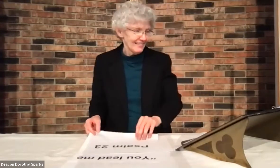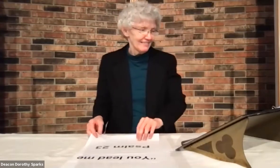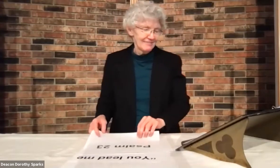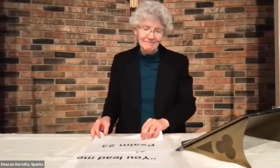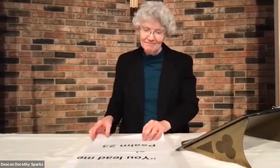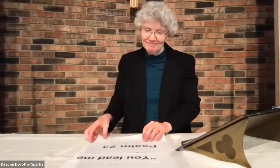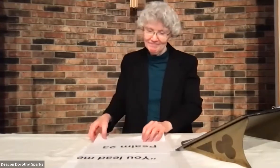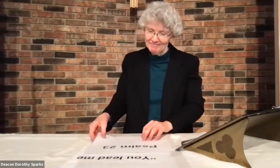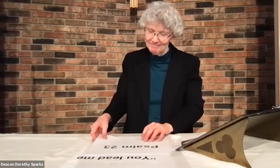It was amazing.